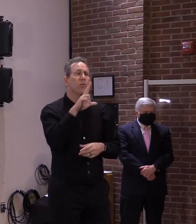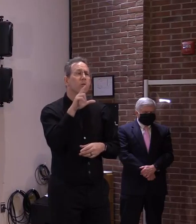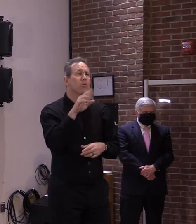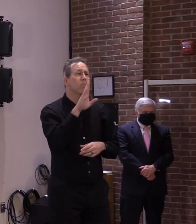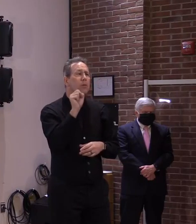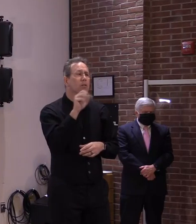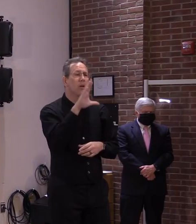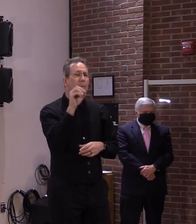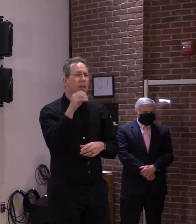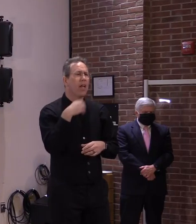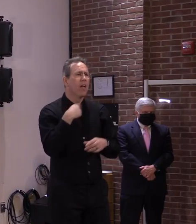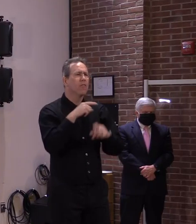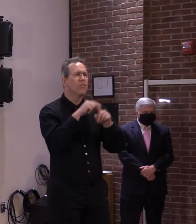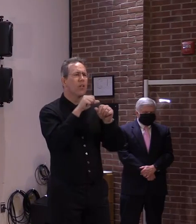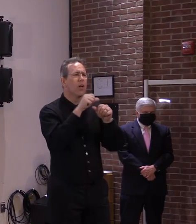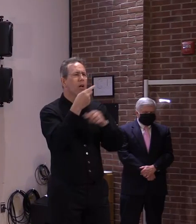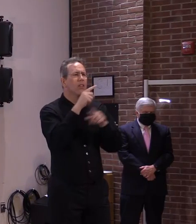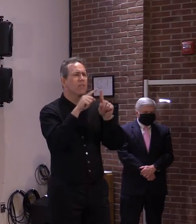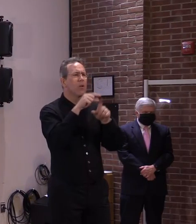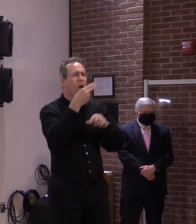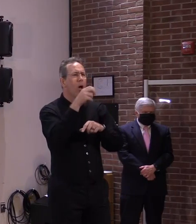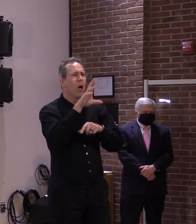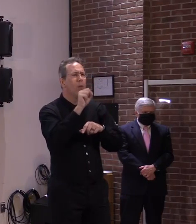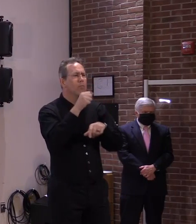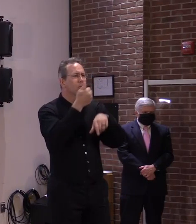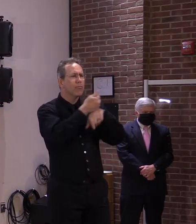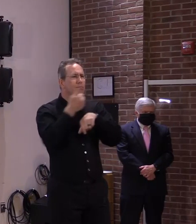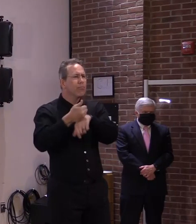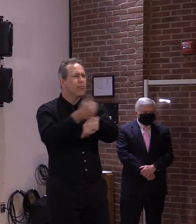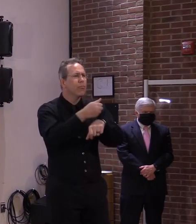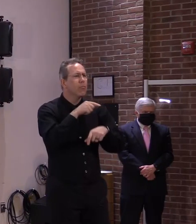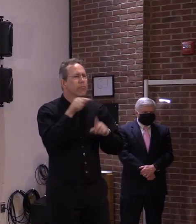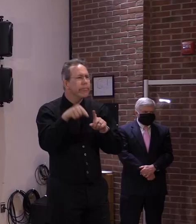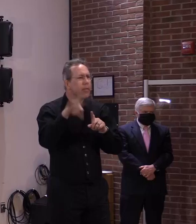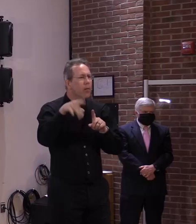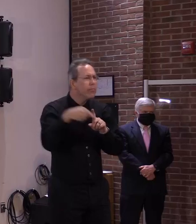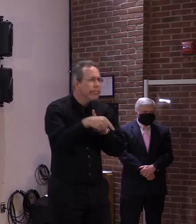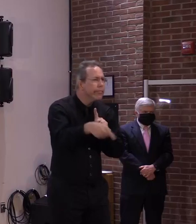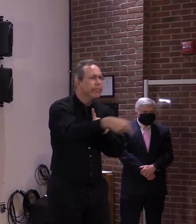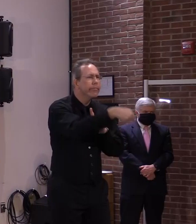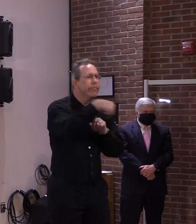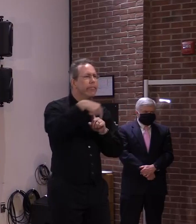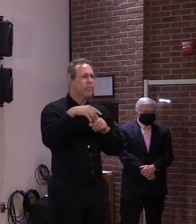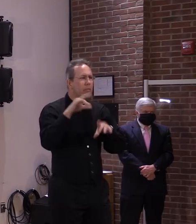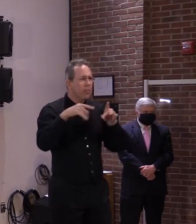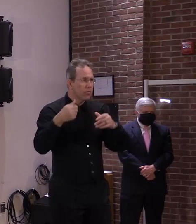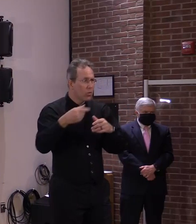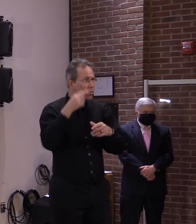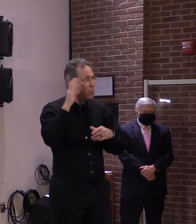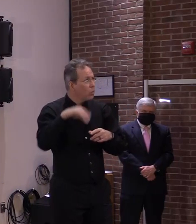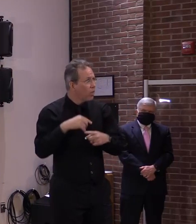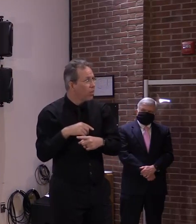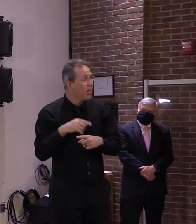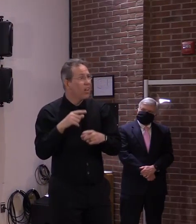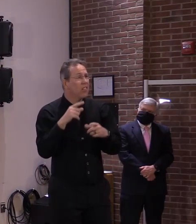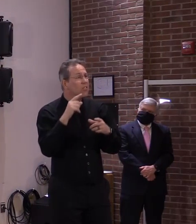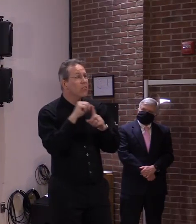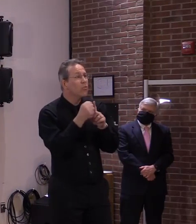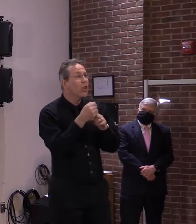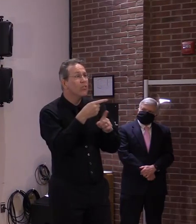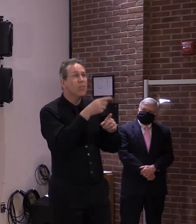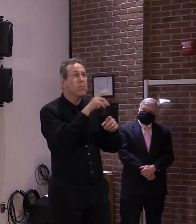Fayetteville, New Hampshire, and other locations. Do you know whether the situation extends just beyond